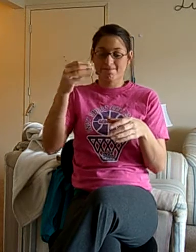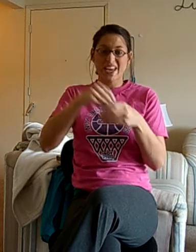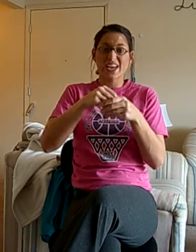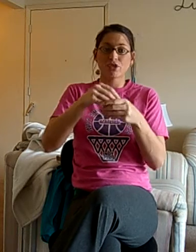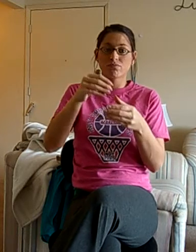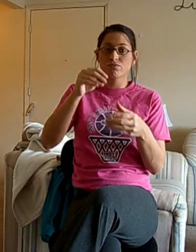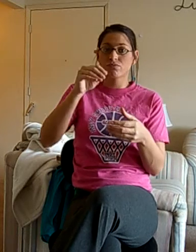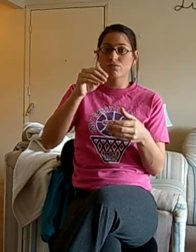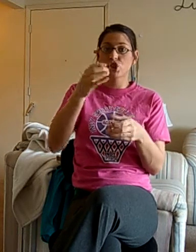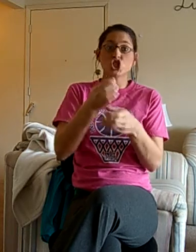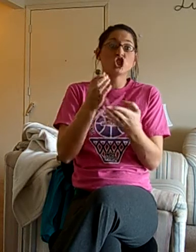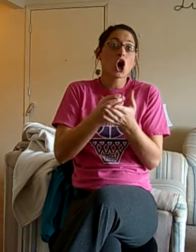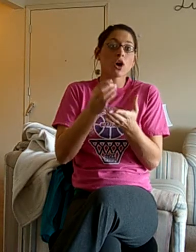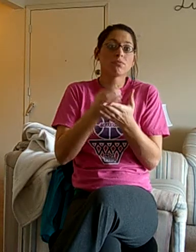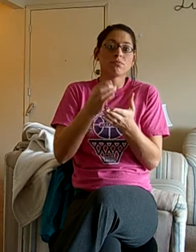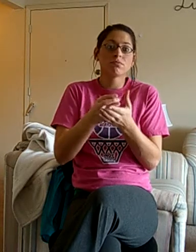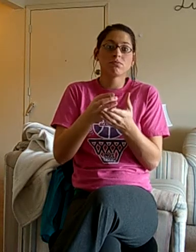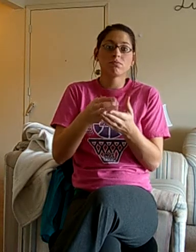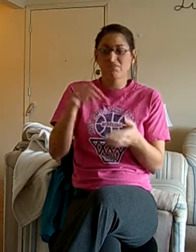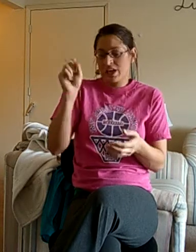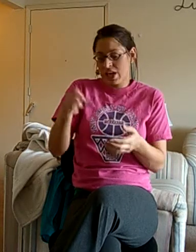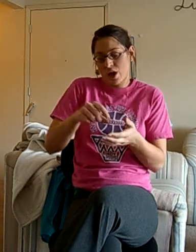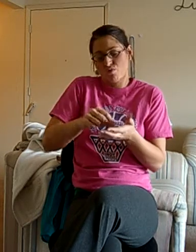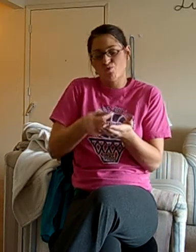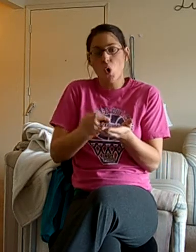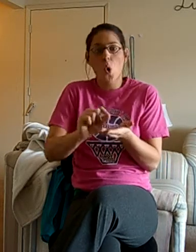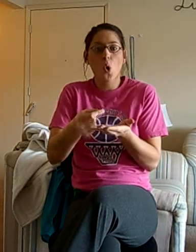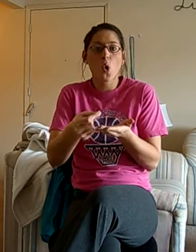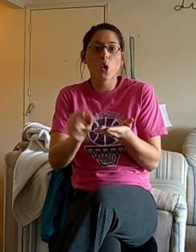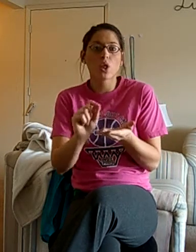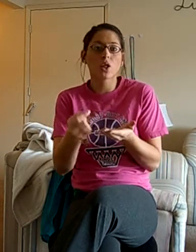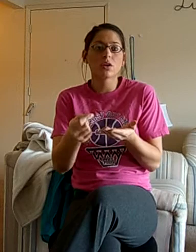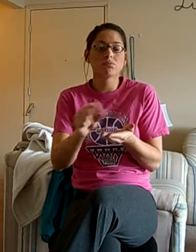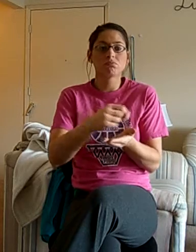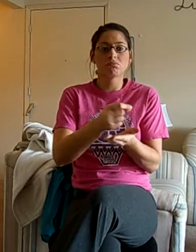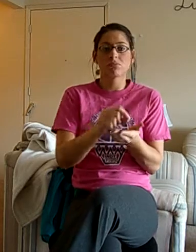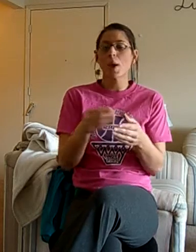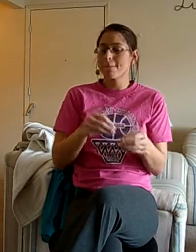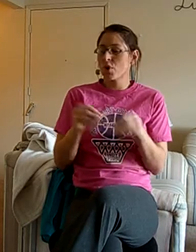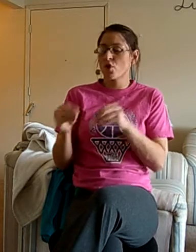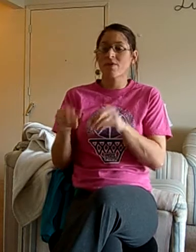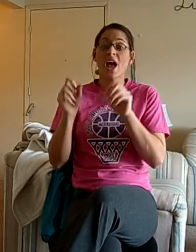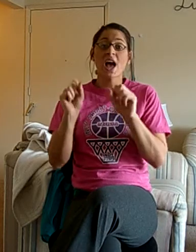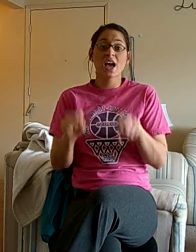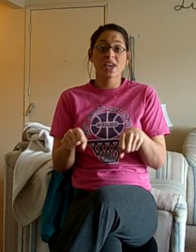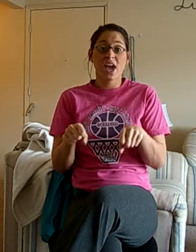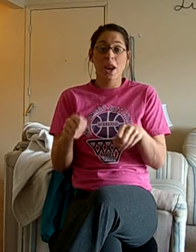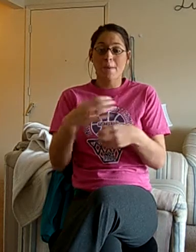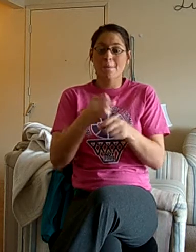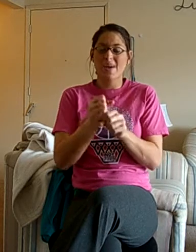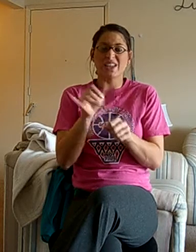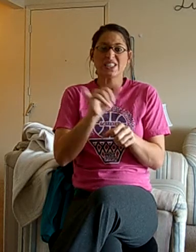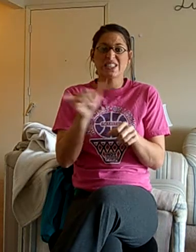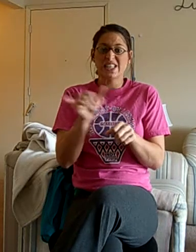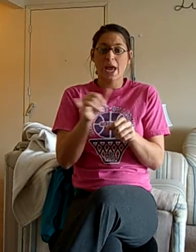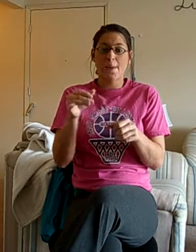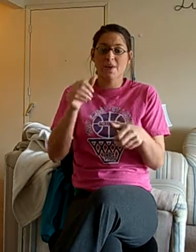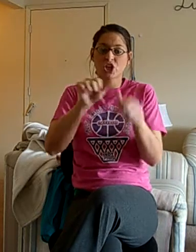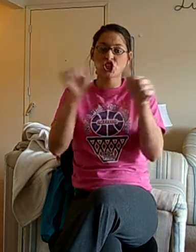around, and they roll past one another. So they will take the shape of their container and fill in the nooks and